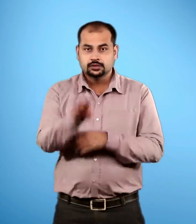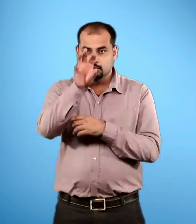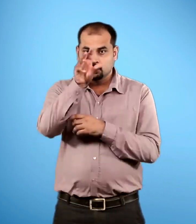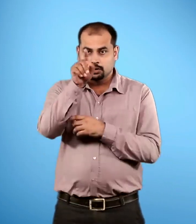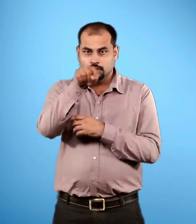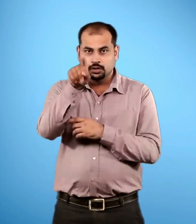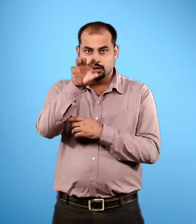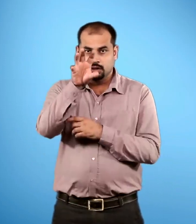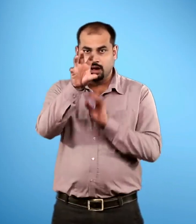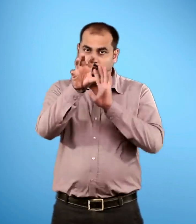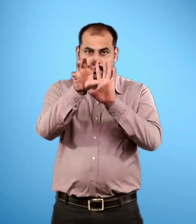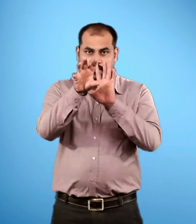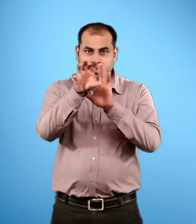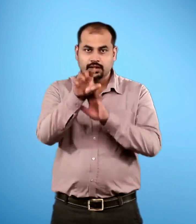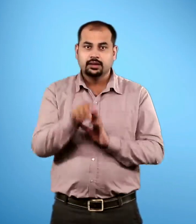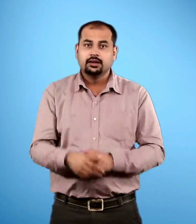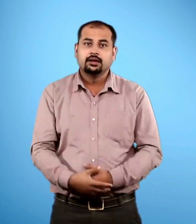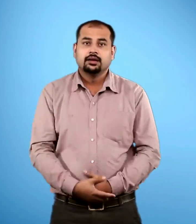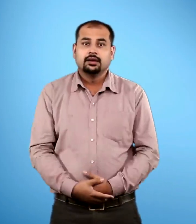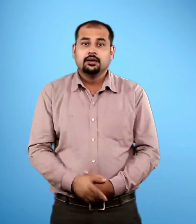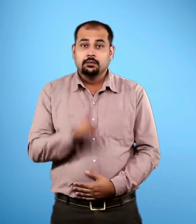We see a circular pattern